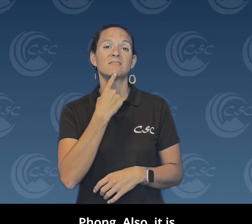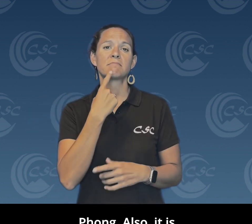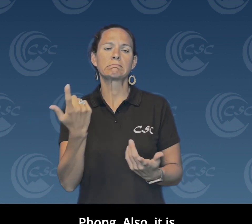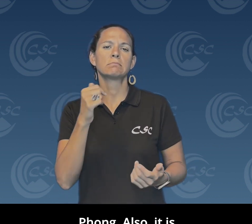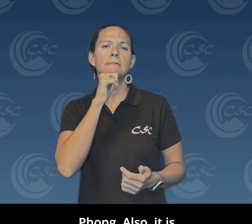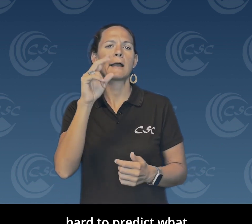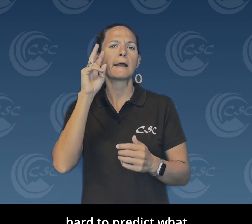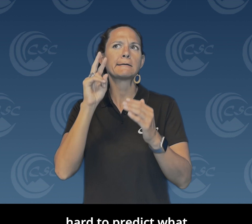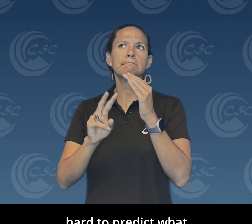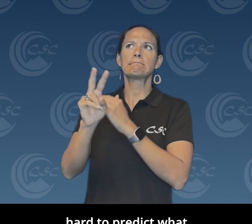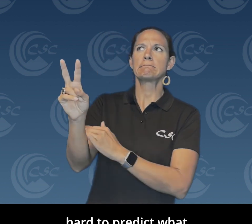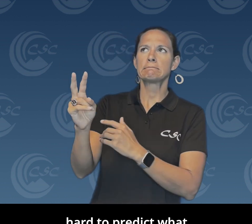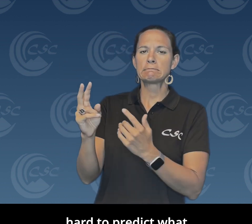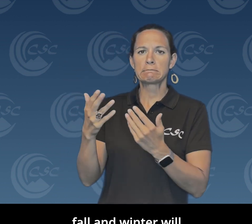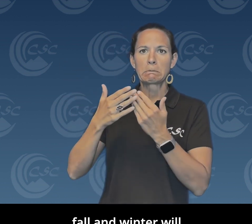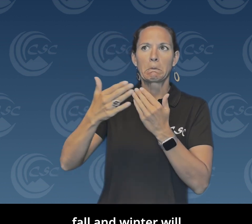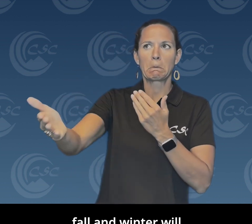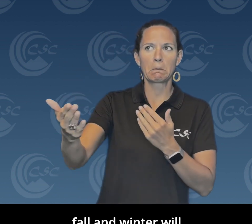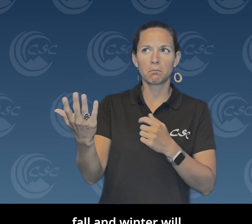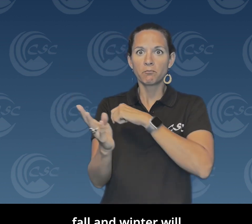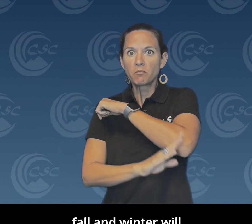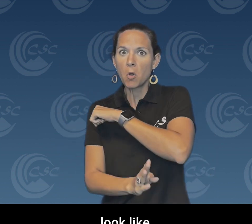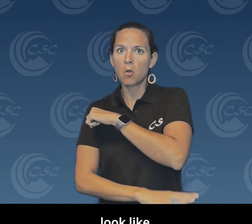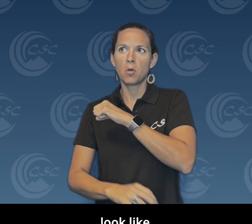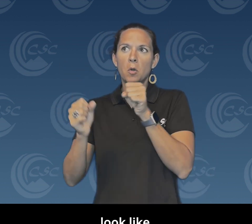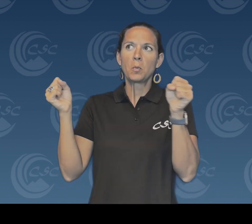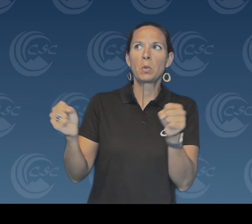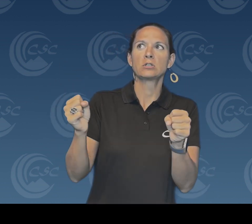Also, it is hard to predict what fall and winter will look like.